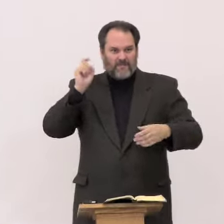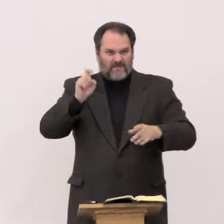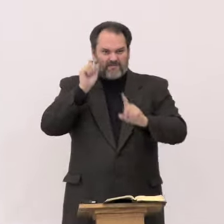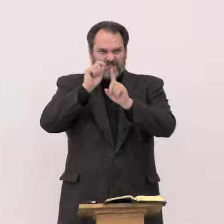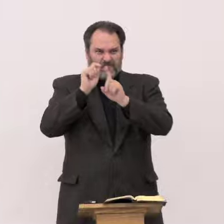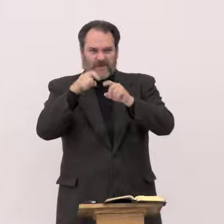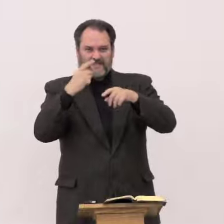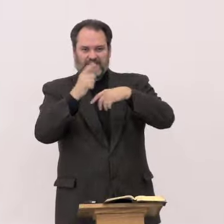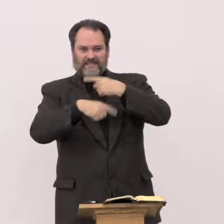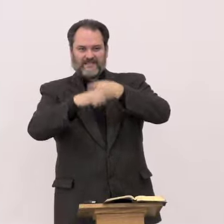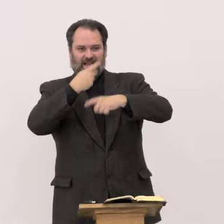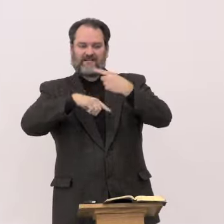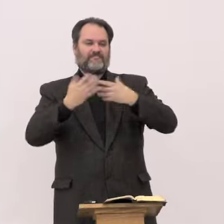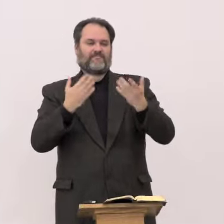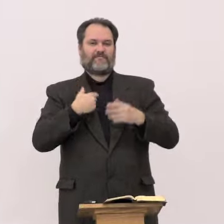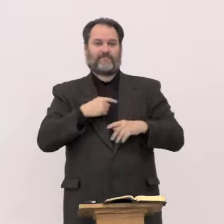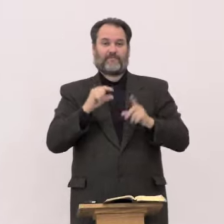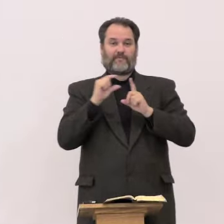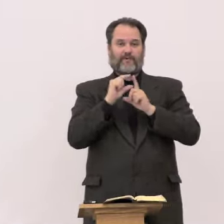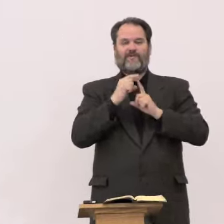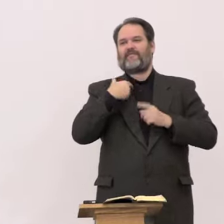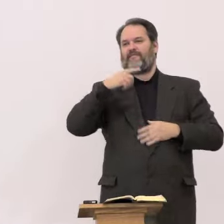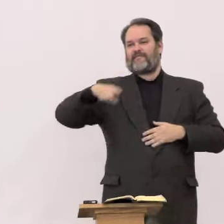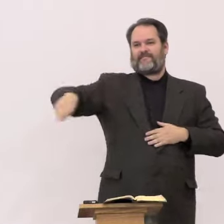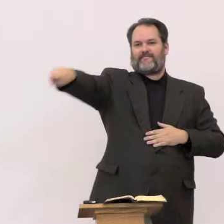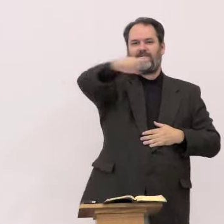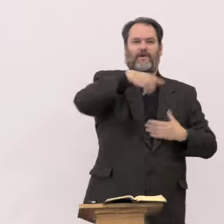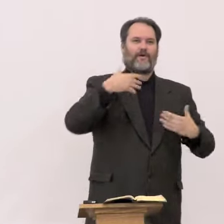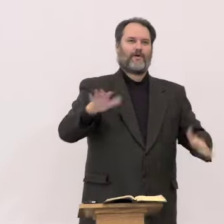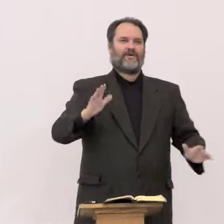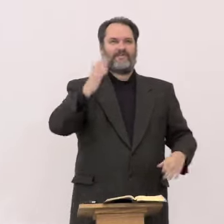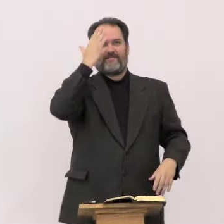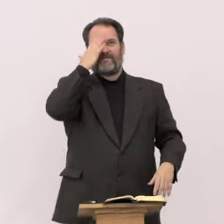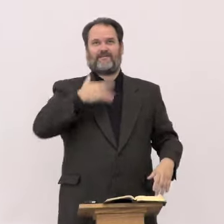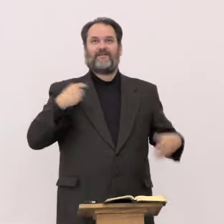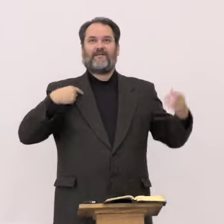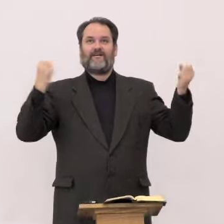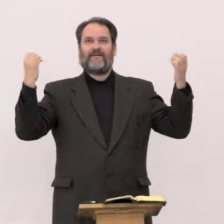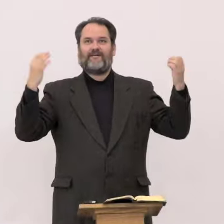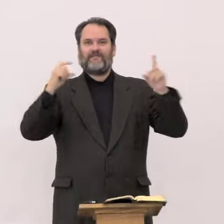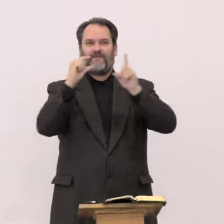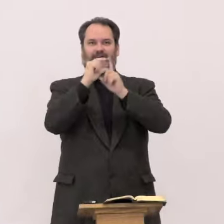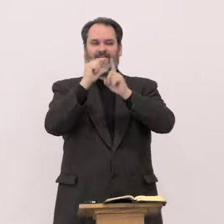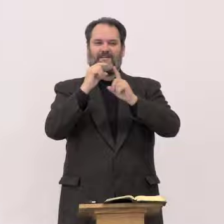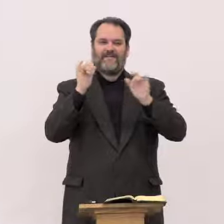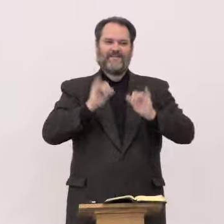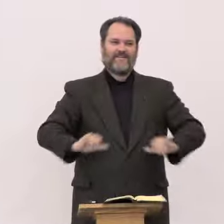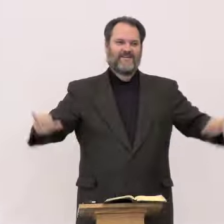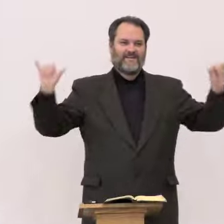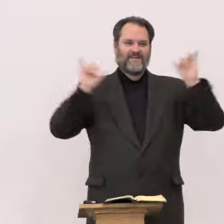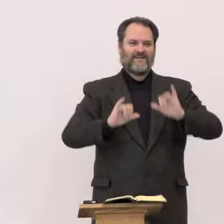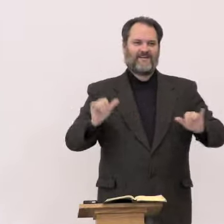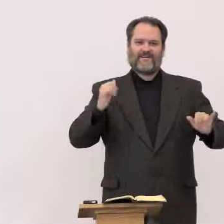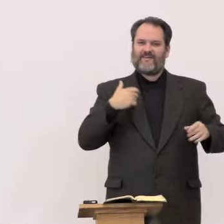word, some call it a story, you know, like the story. But, you know, I always call it, you know, the